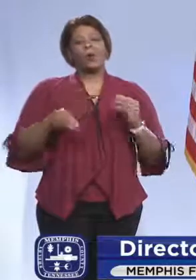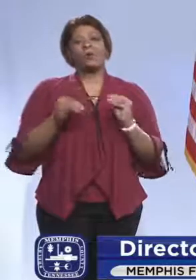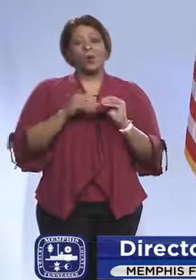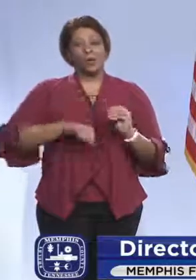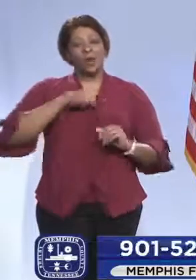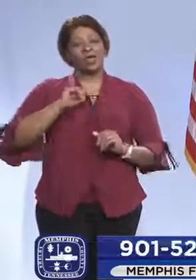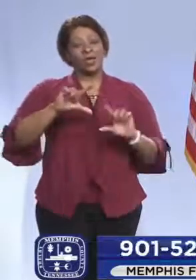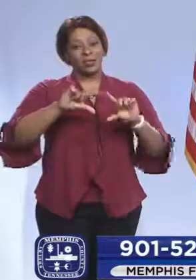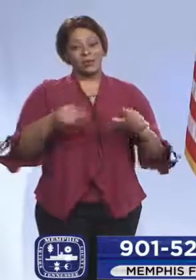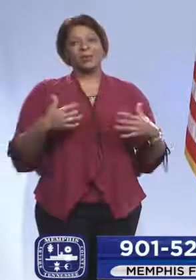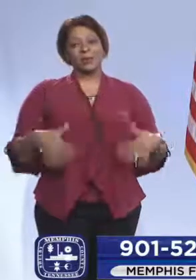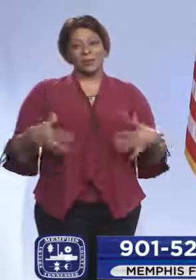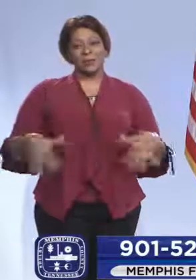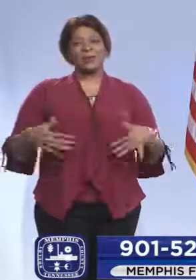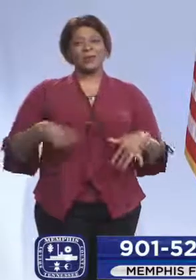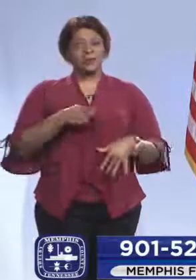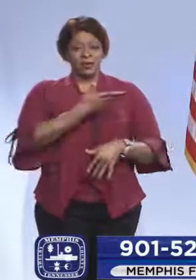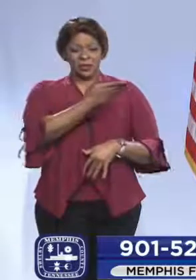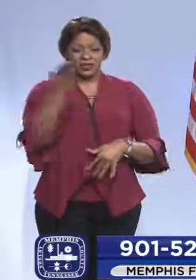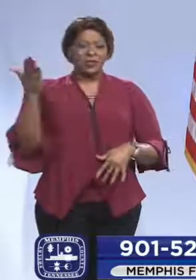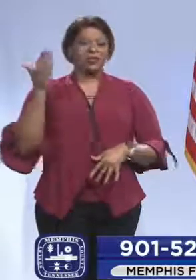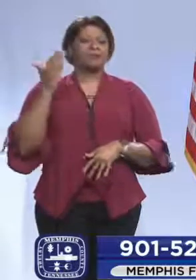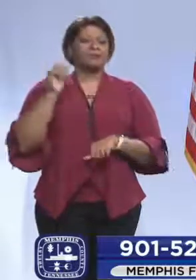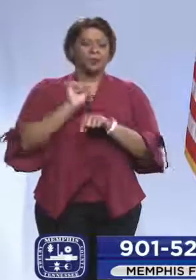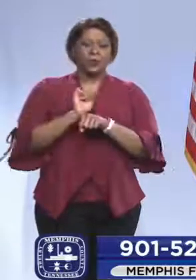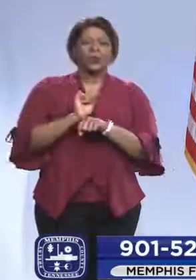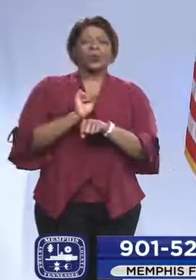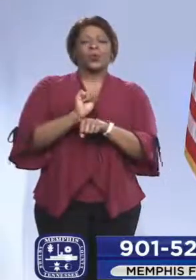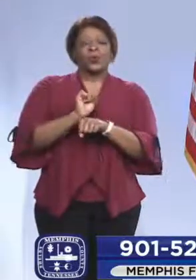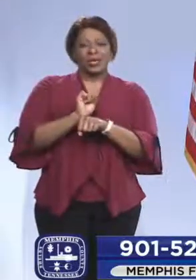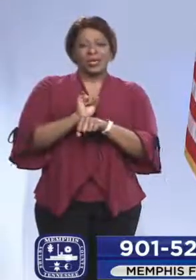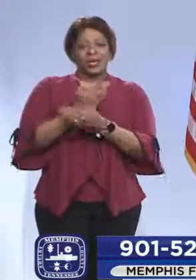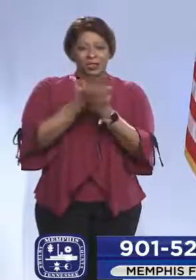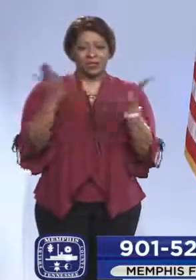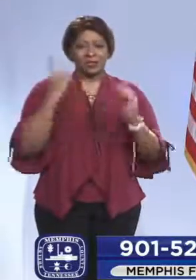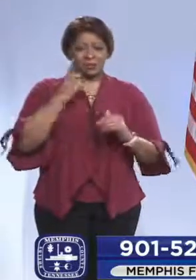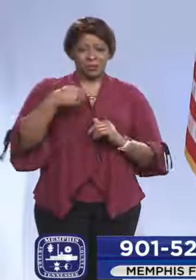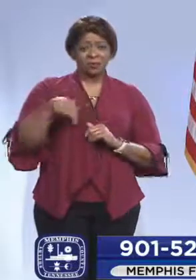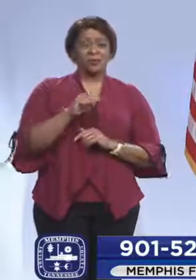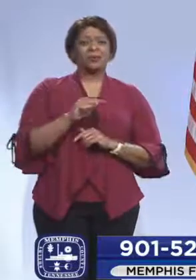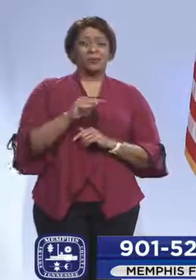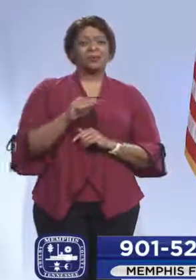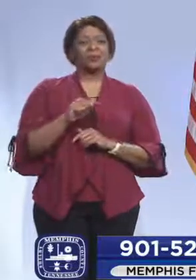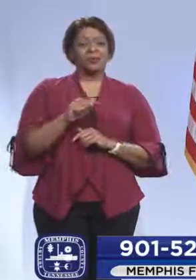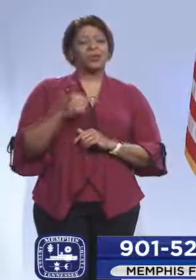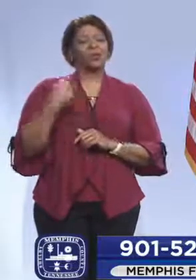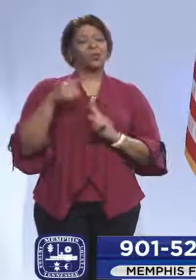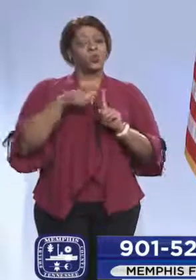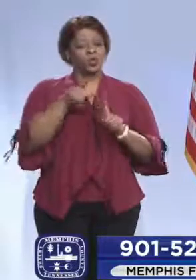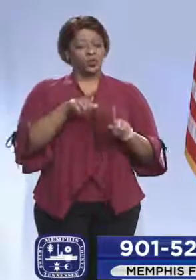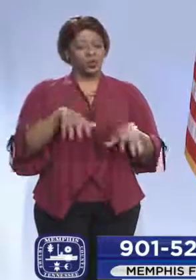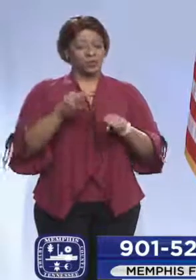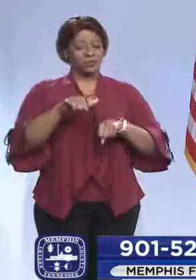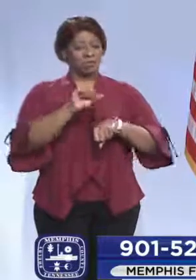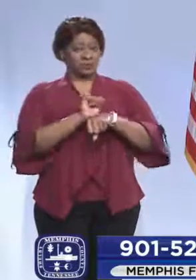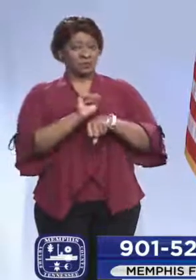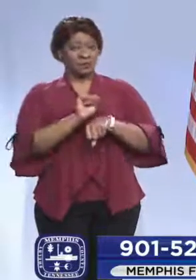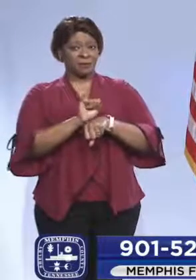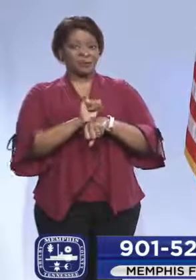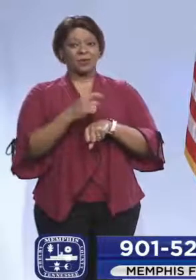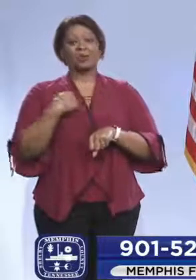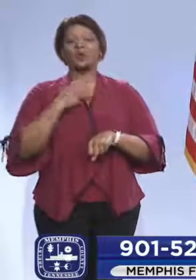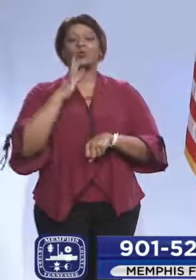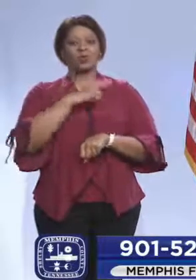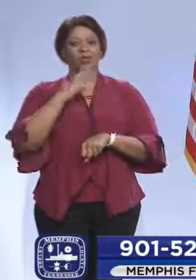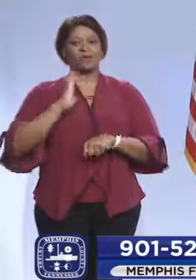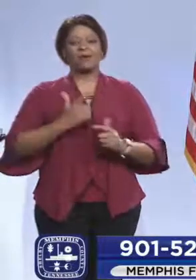that group. They're literally out there on the front lines, and we knew when we signed up for this job that we would be